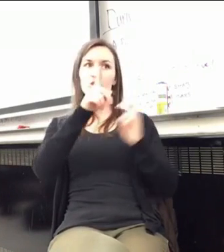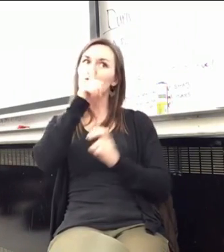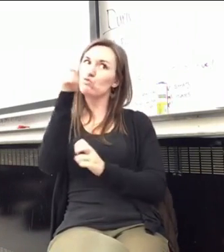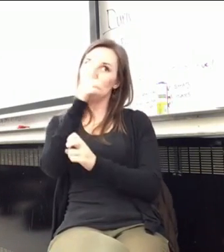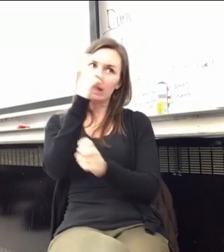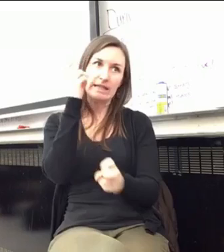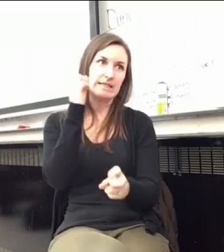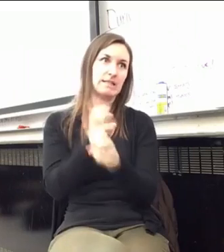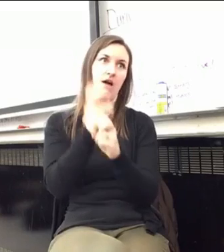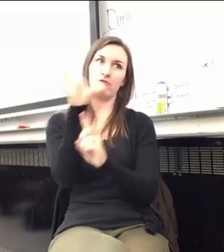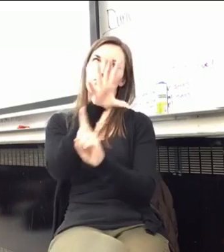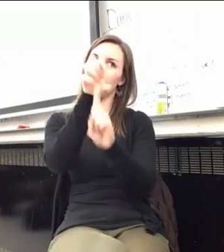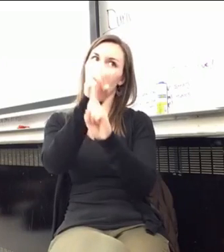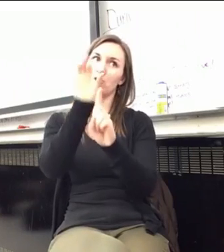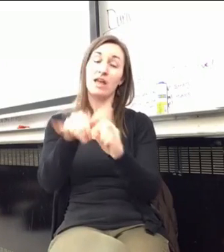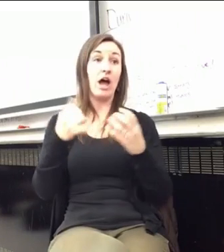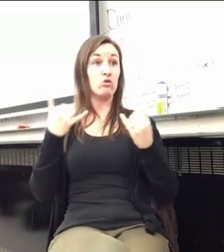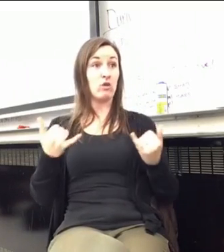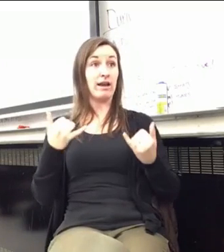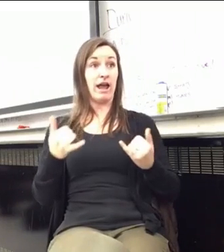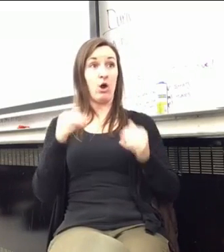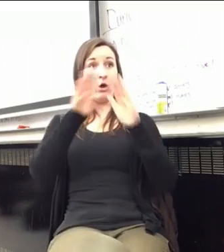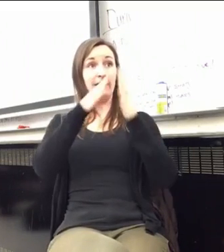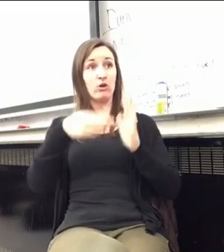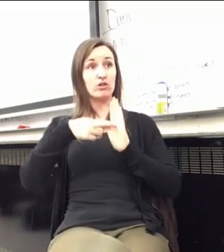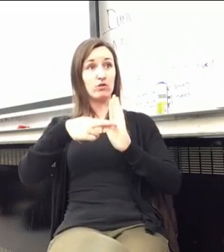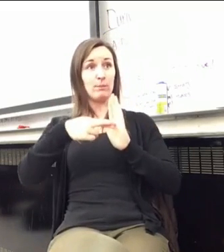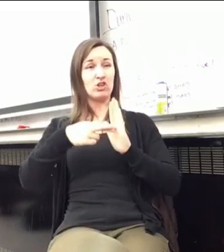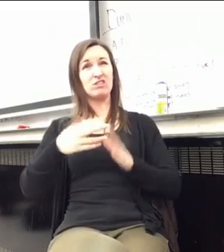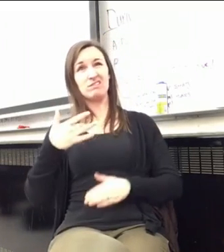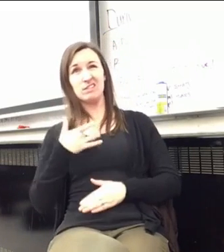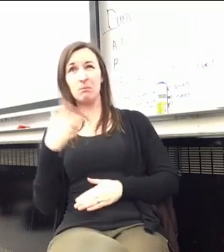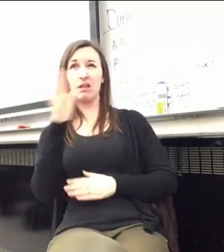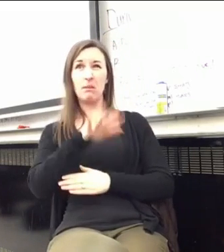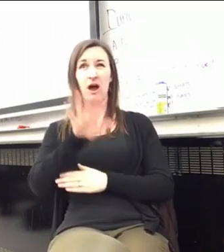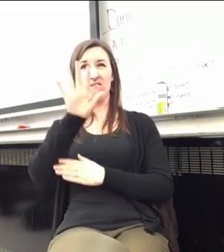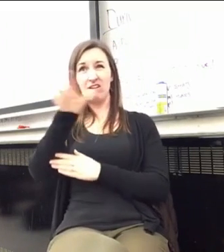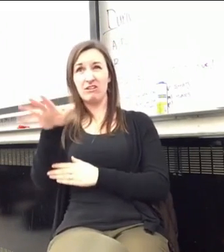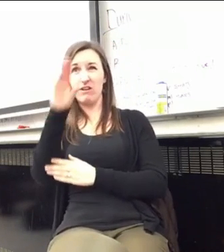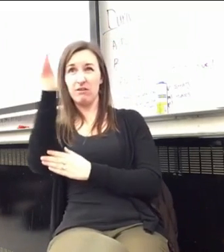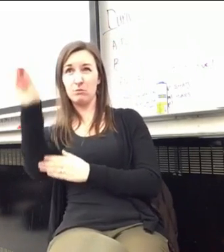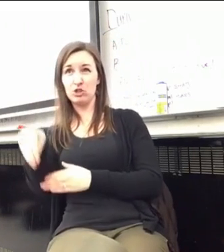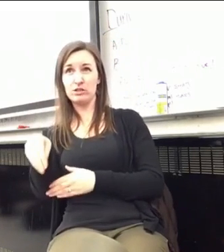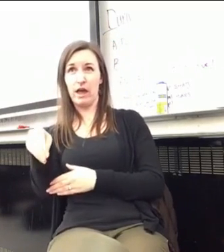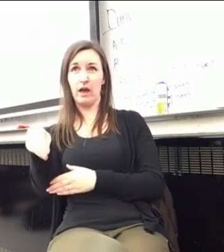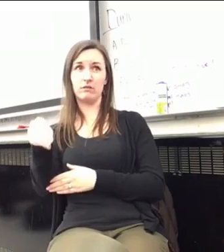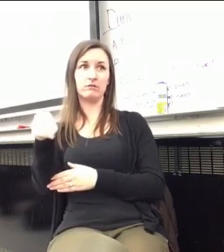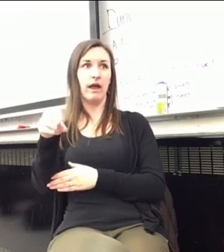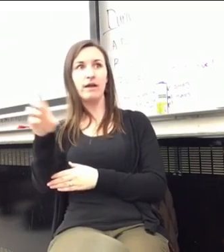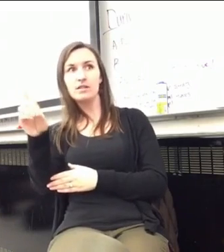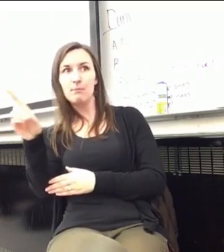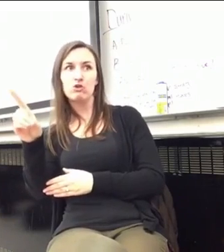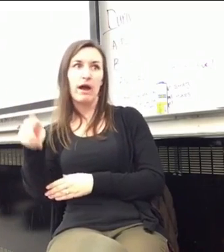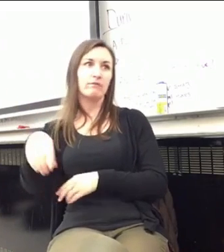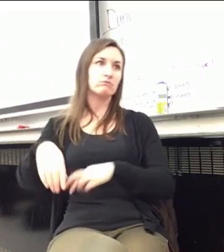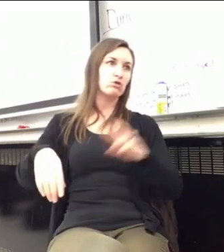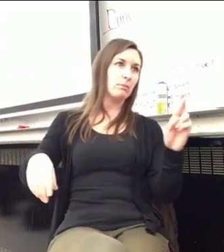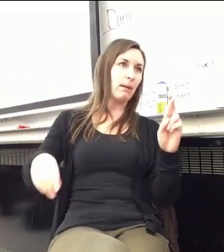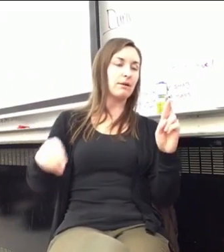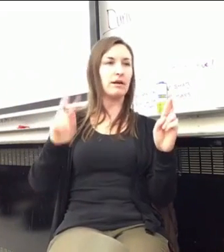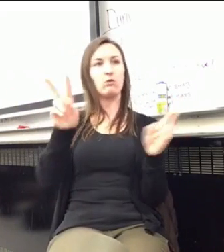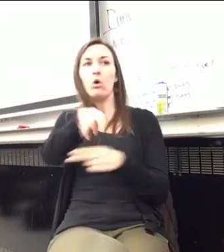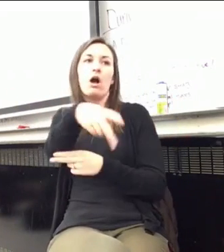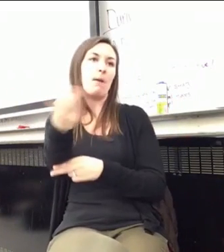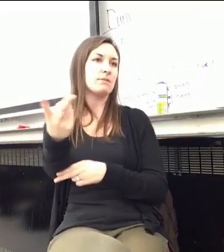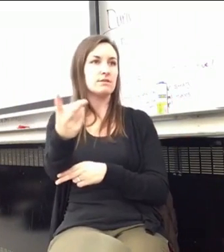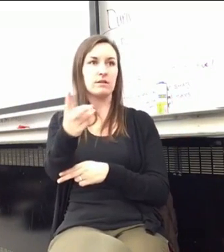do. Because right now the House of Representatives is usually around 55% one party, 45% another. So it takes a pretty big effort